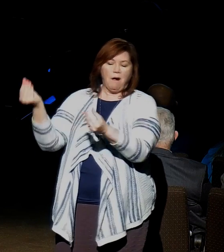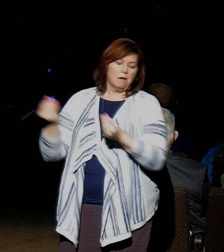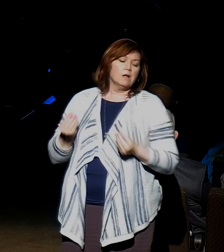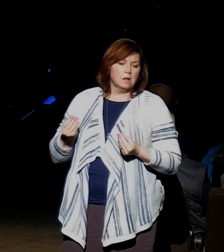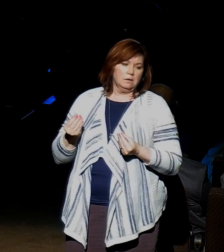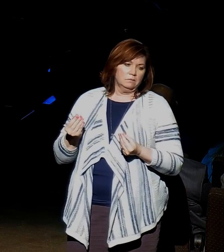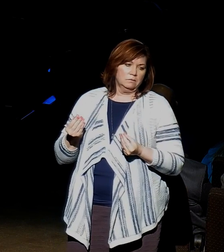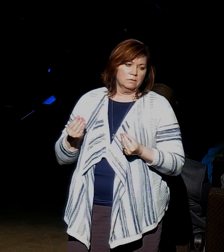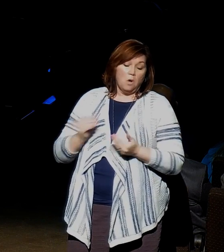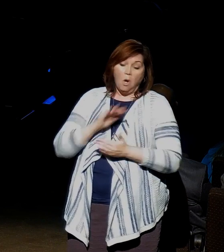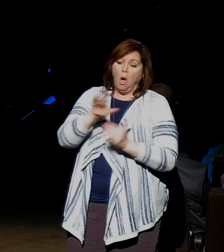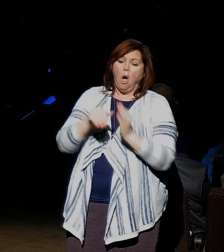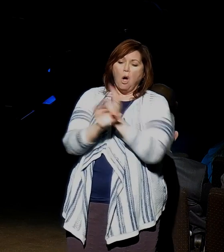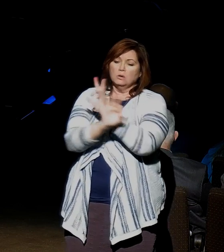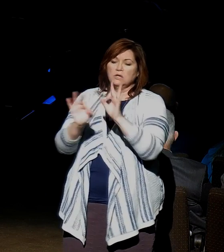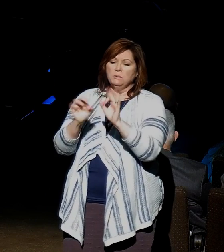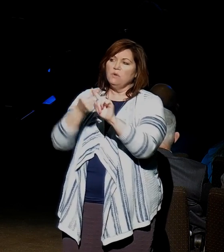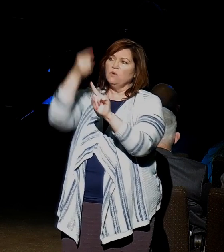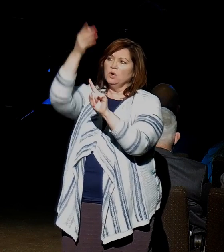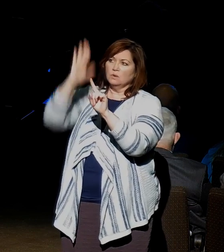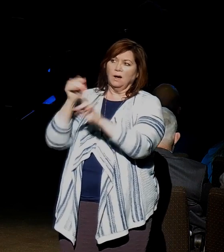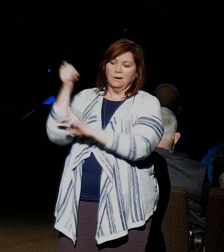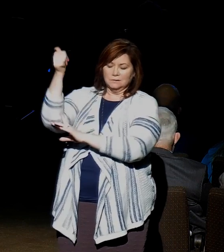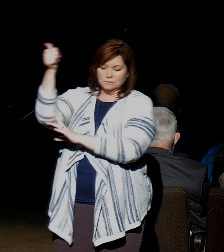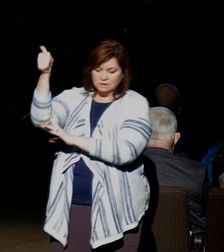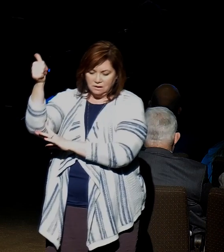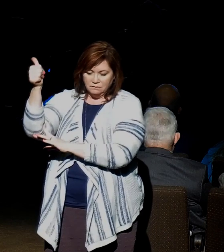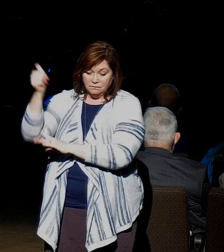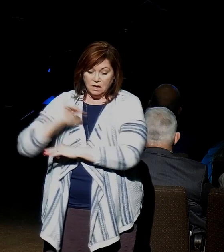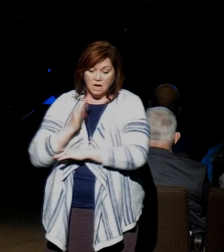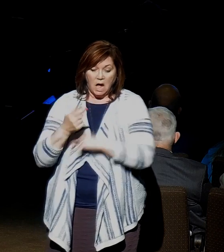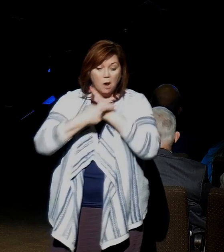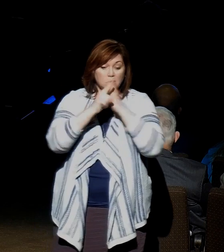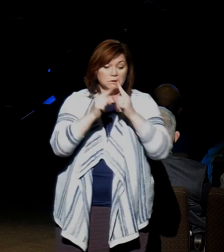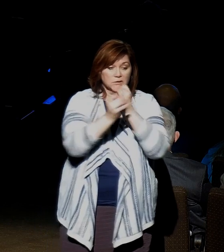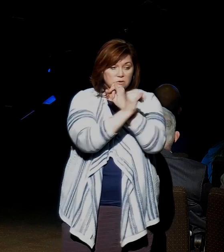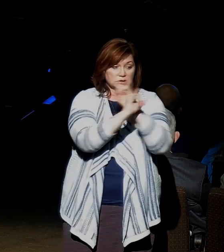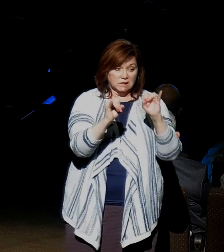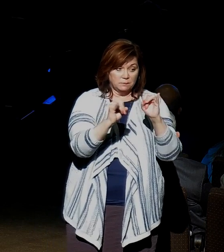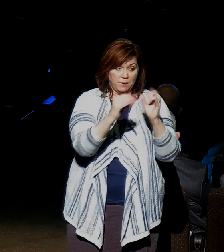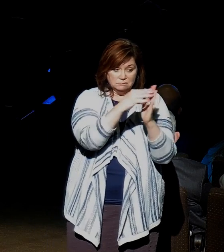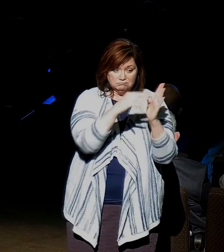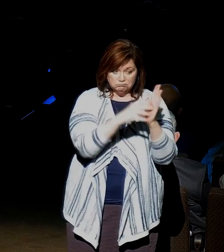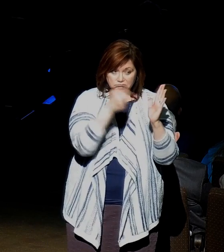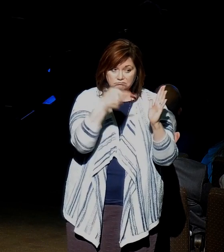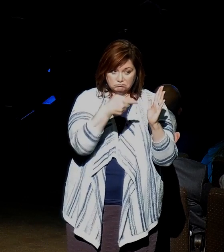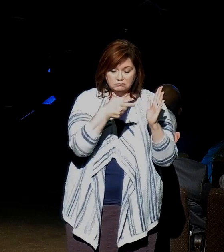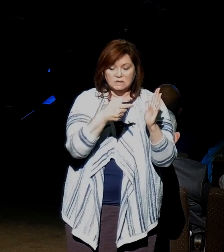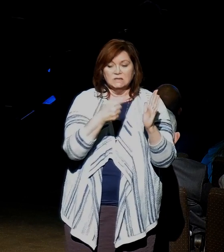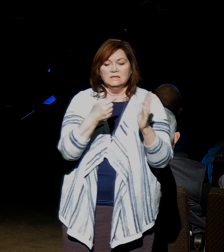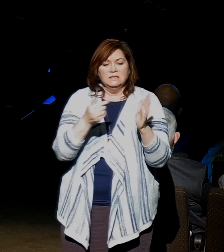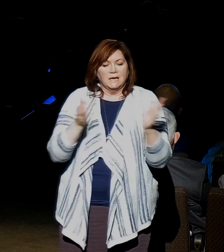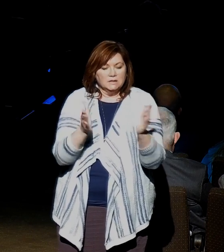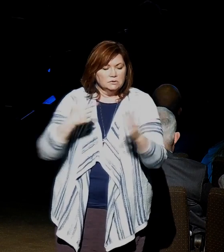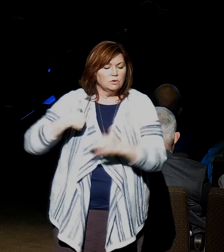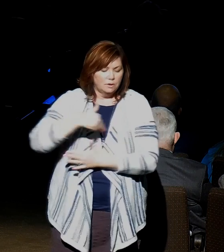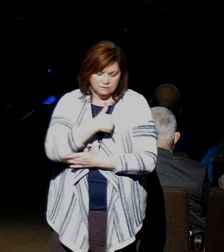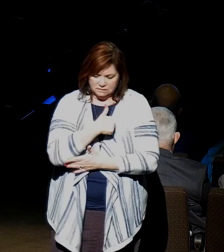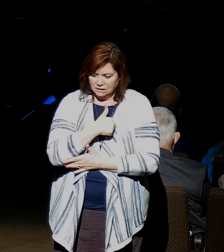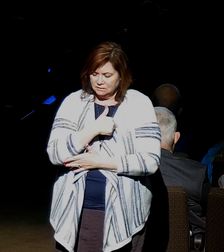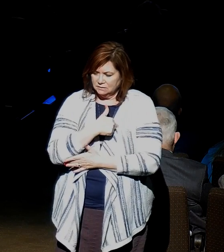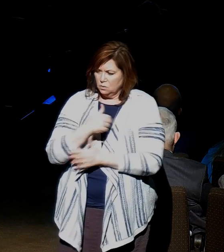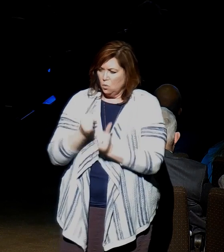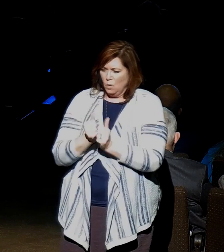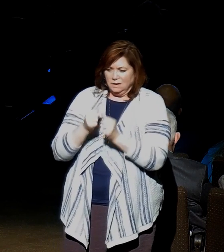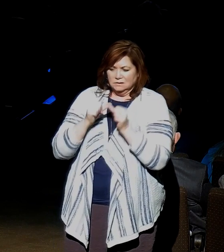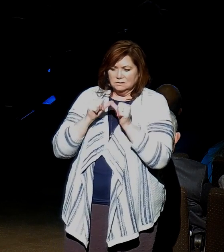own Declaration of Independence implores us for the support of this declaration. With a firm reliance on the protection